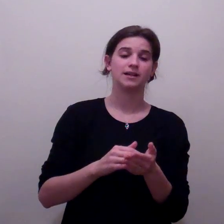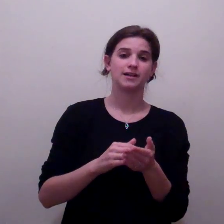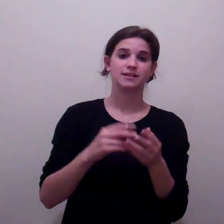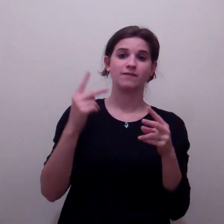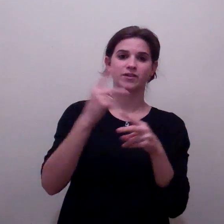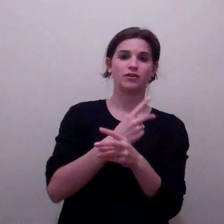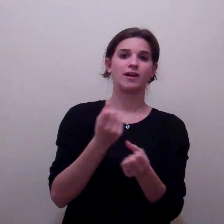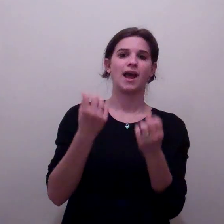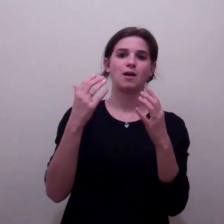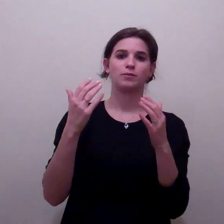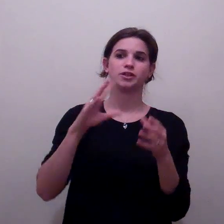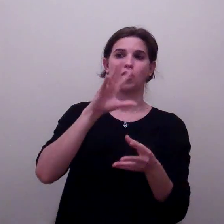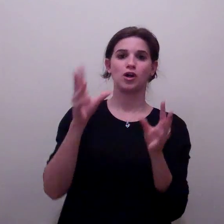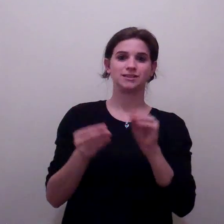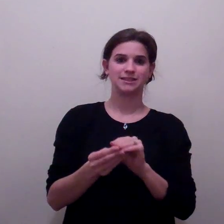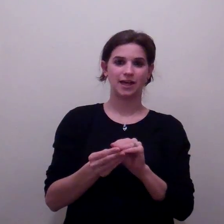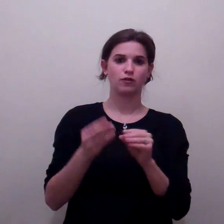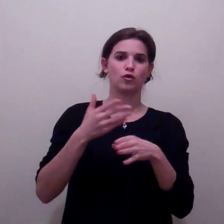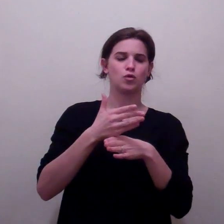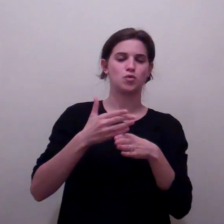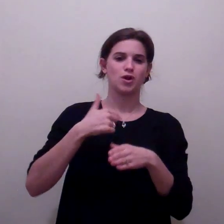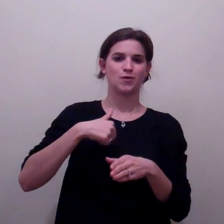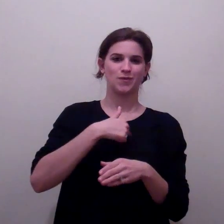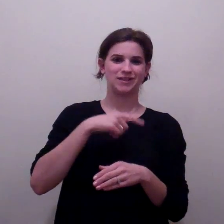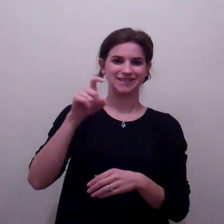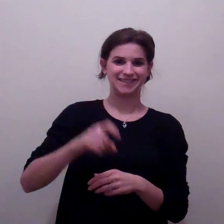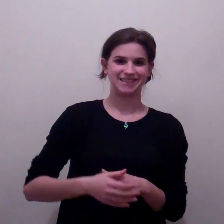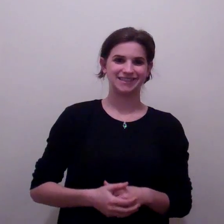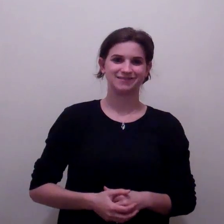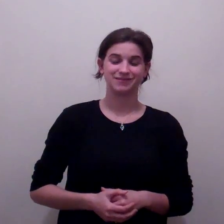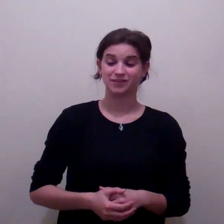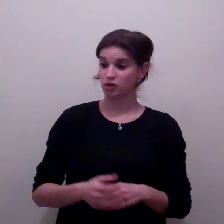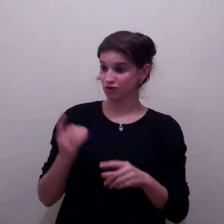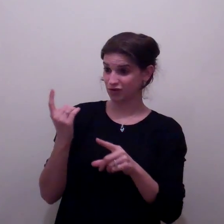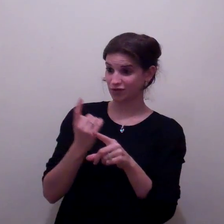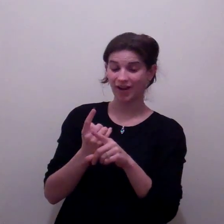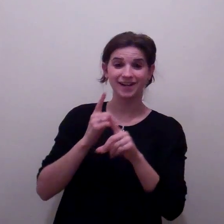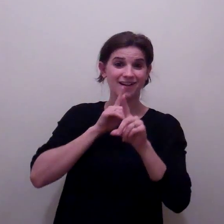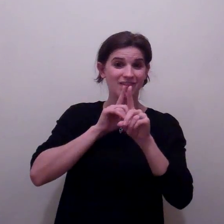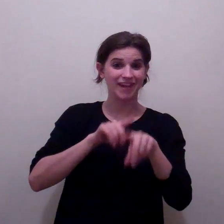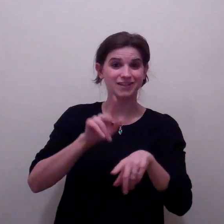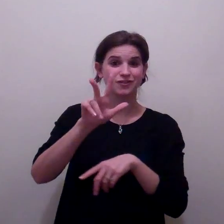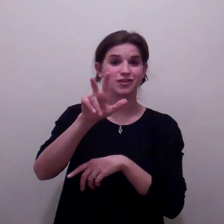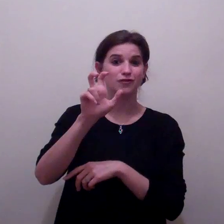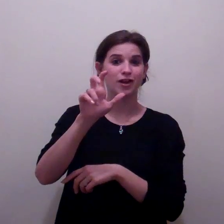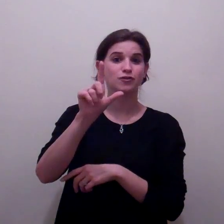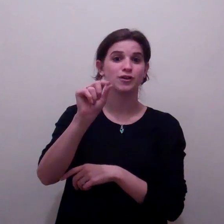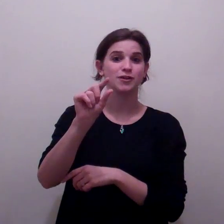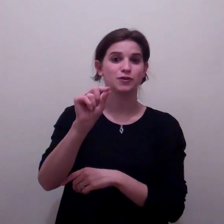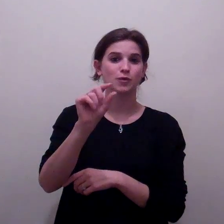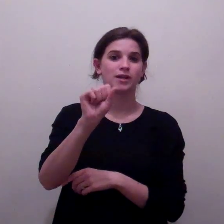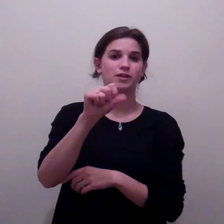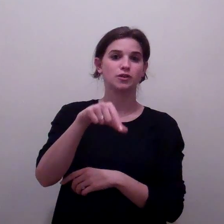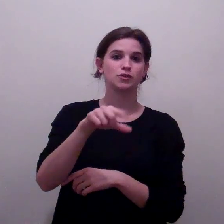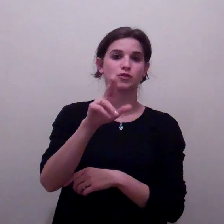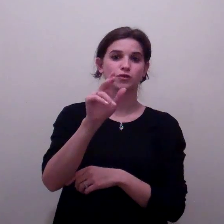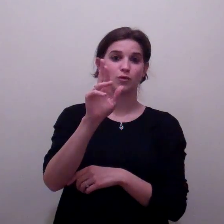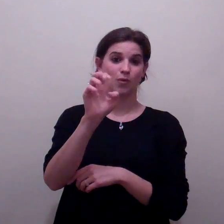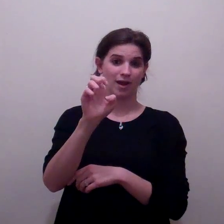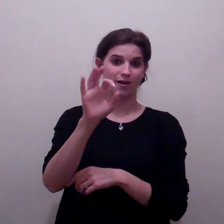And you're right, the answer is 320 square feet. Now I bet some of you might